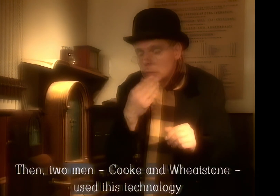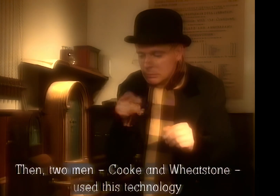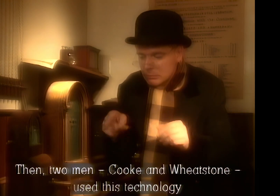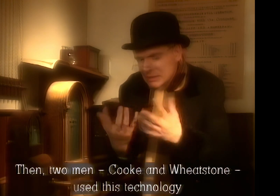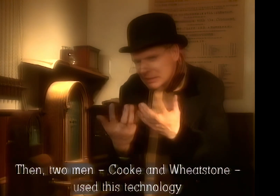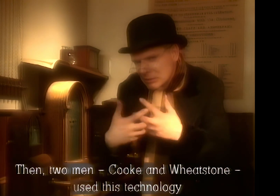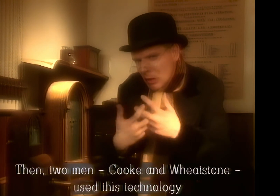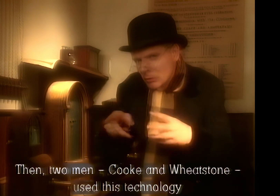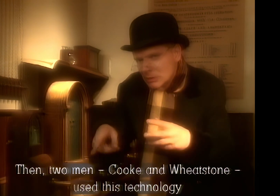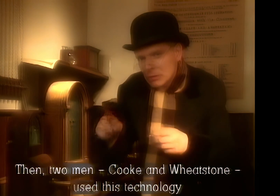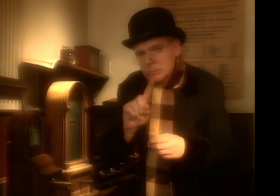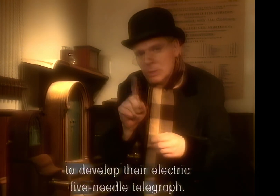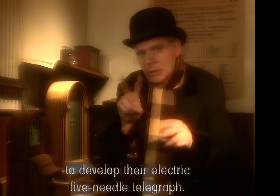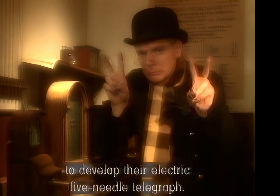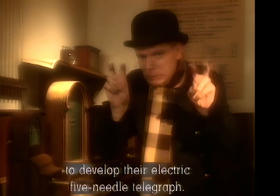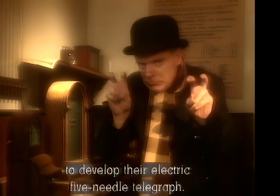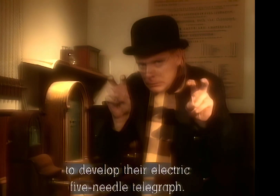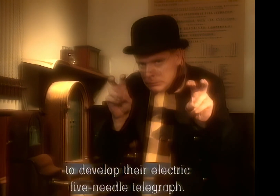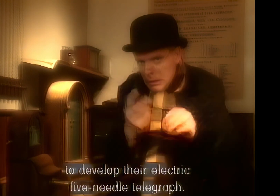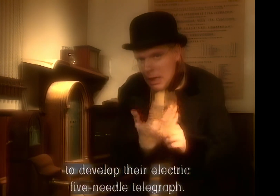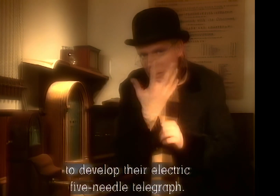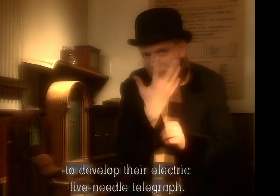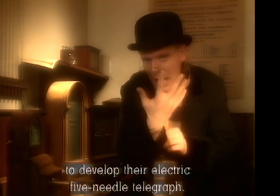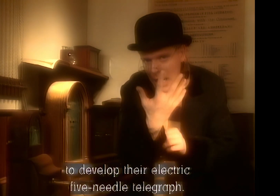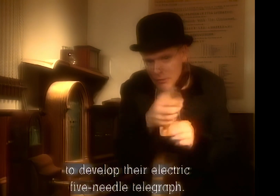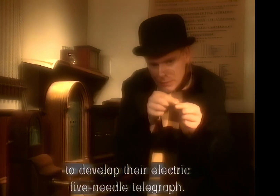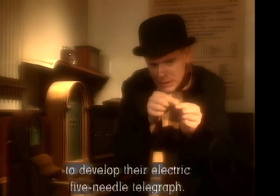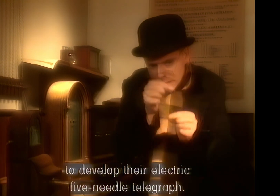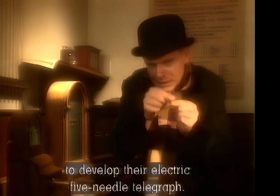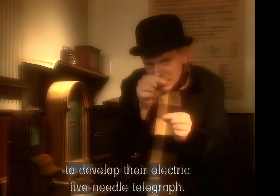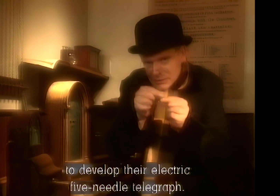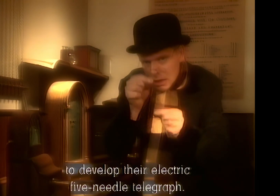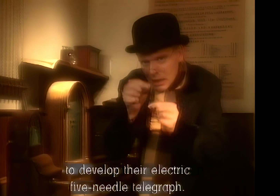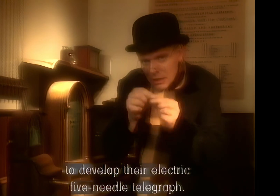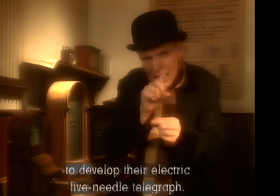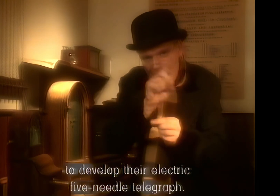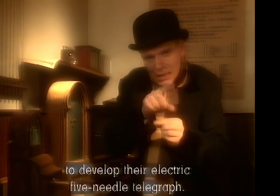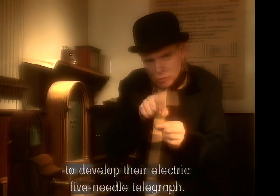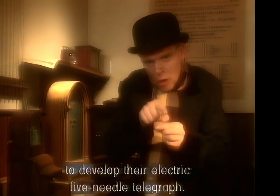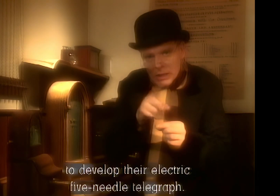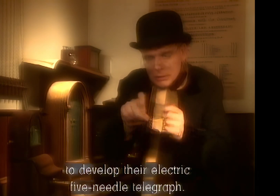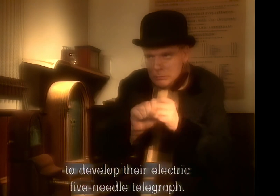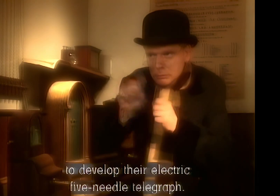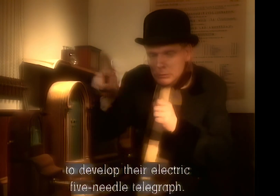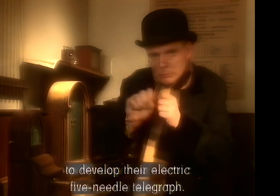used this technology to develop their electric 5-needle telegraph.